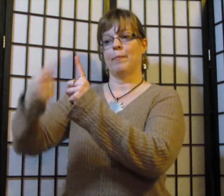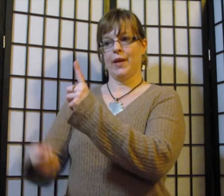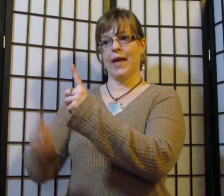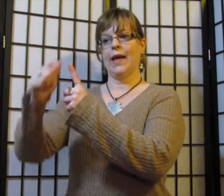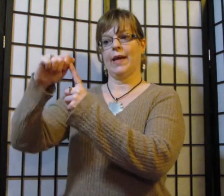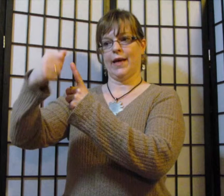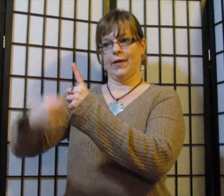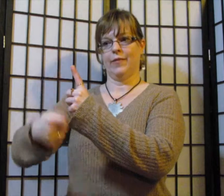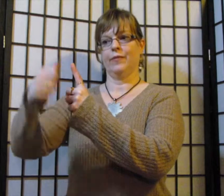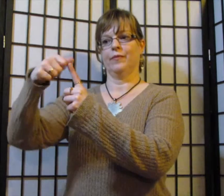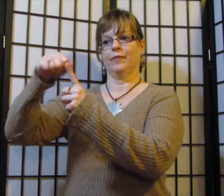Banana.